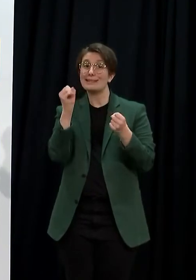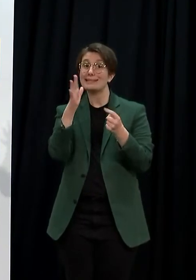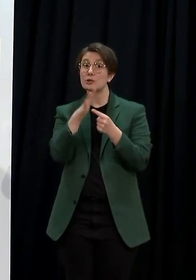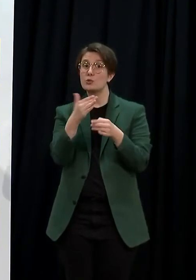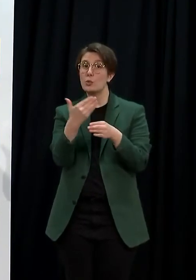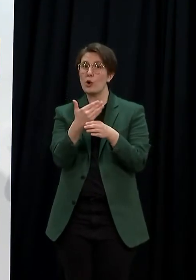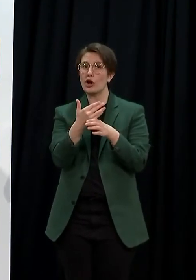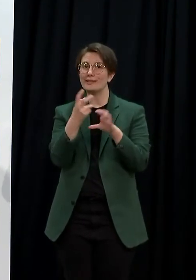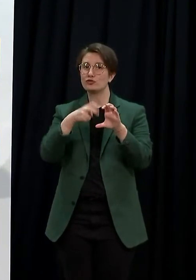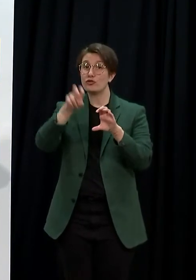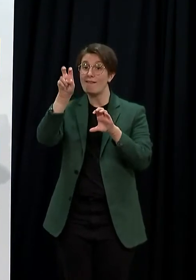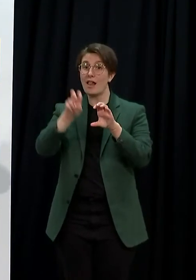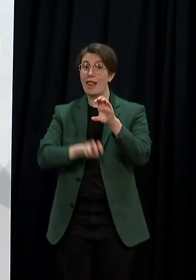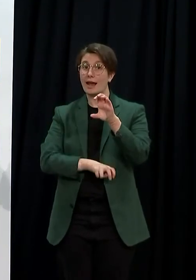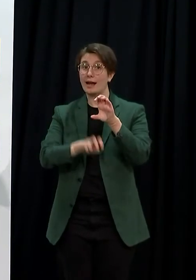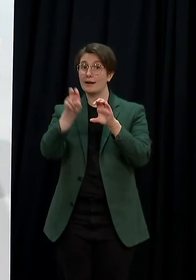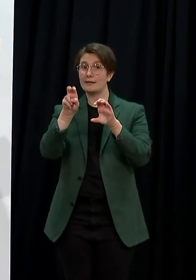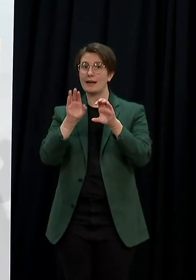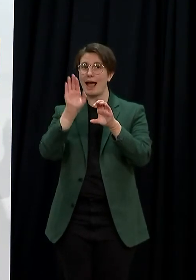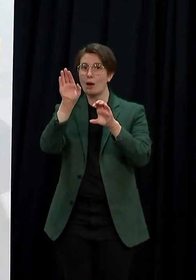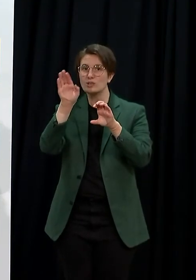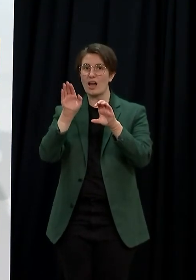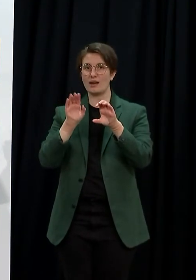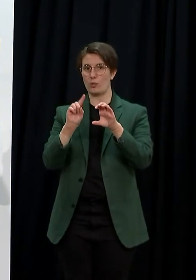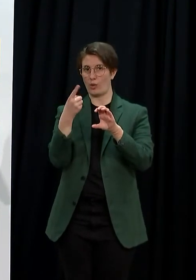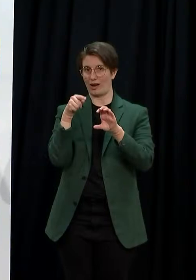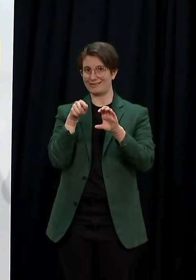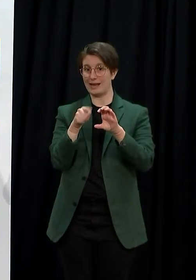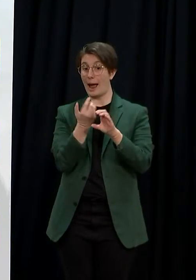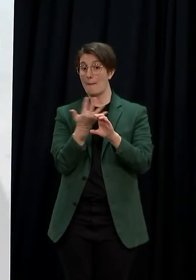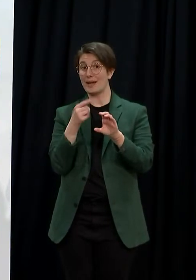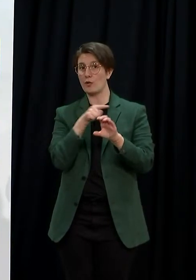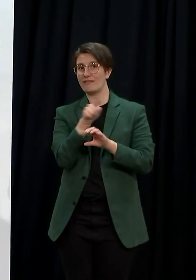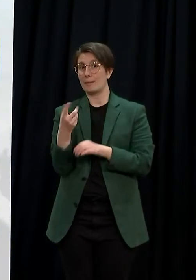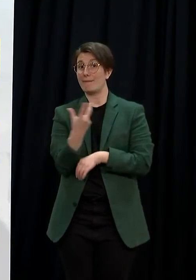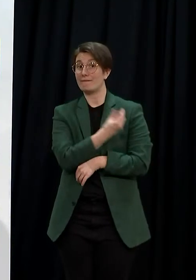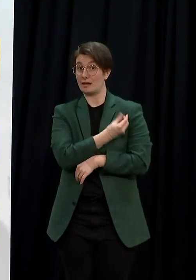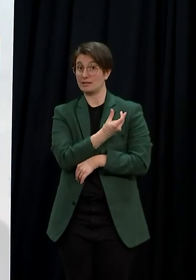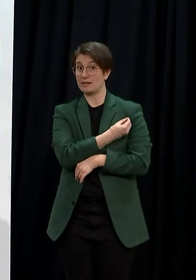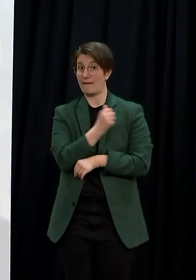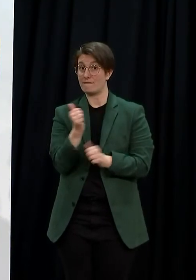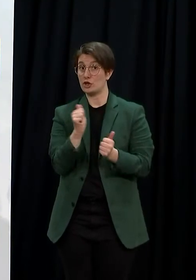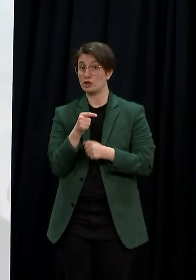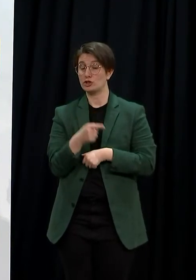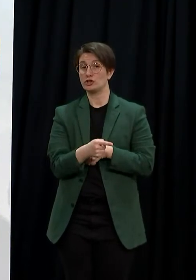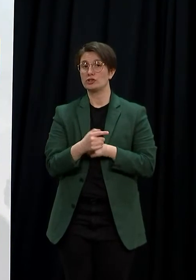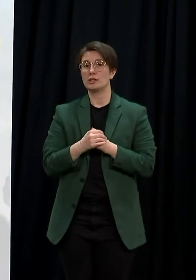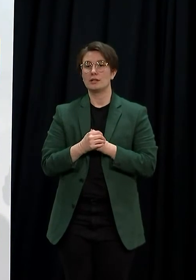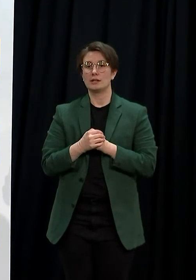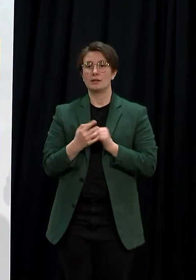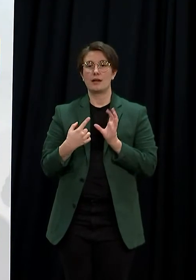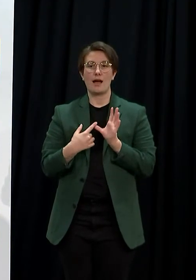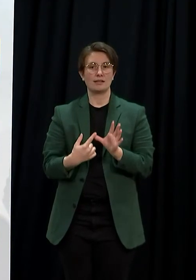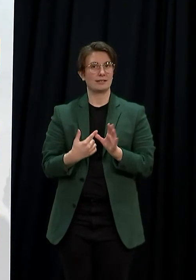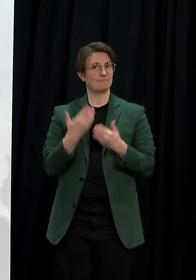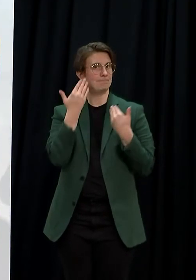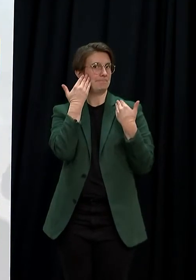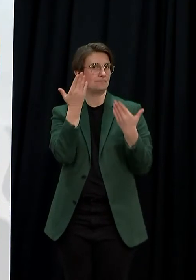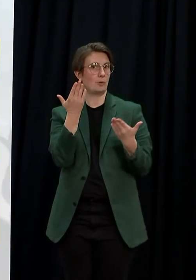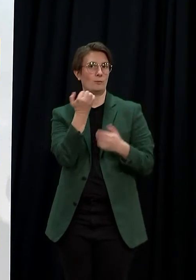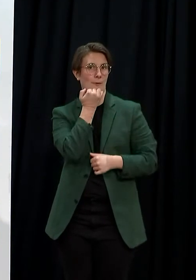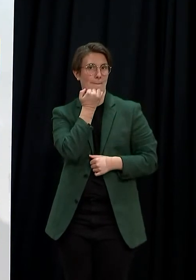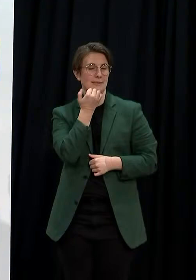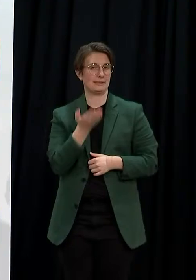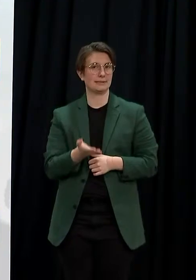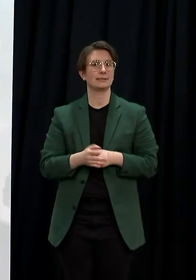MB may well have some suggestion of that. Early on when we were working through which workplaces we would try and work alongside for